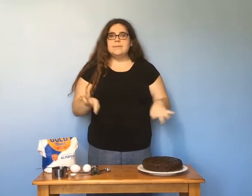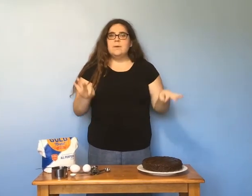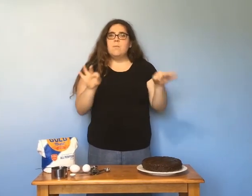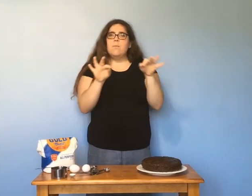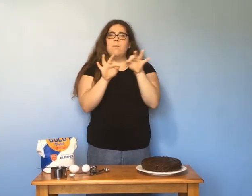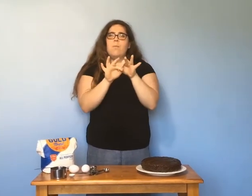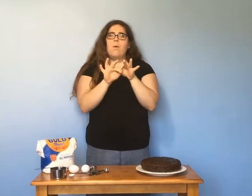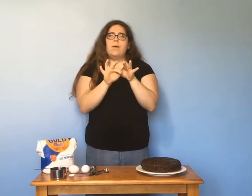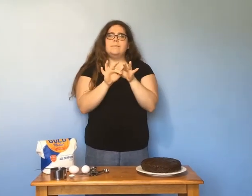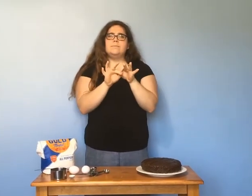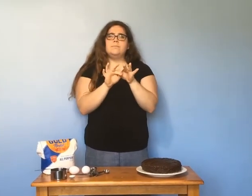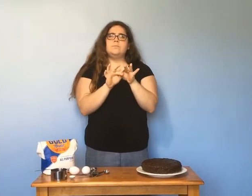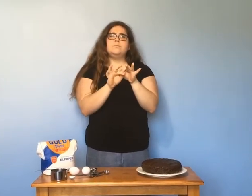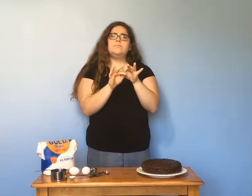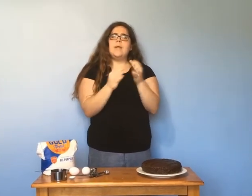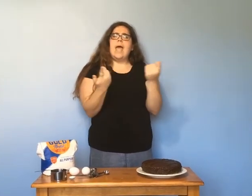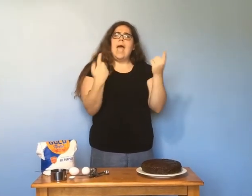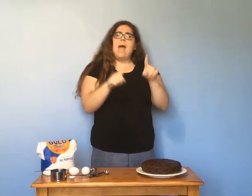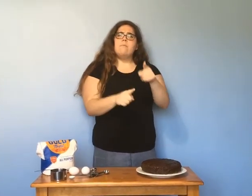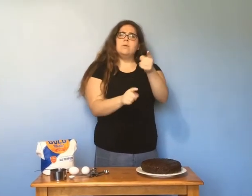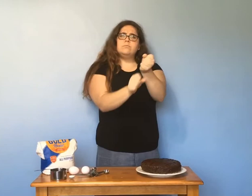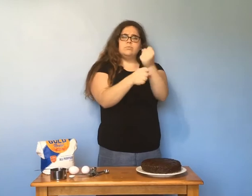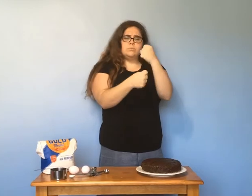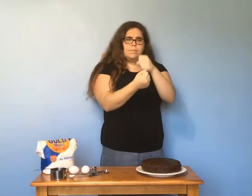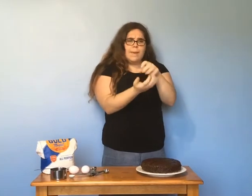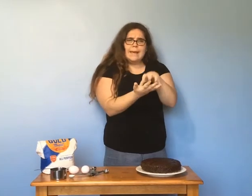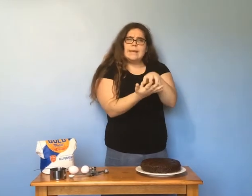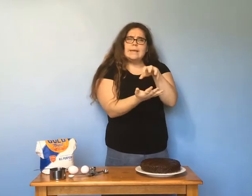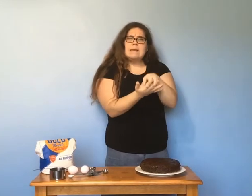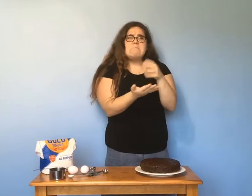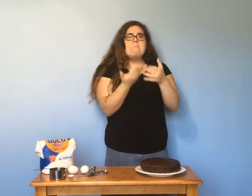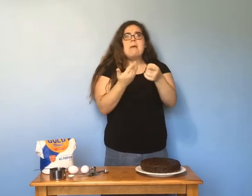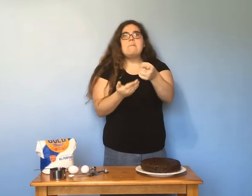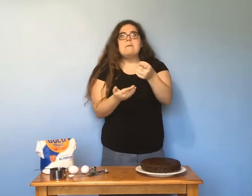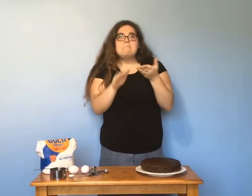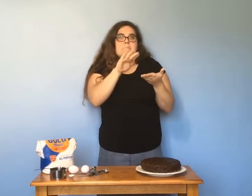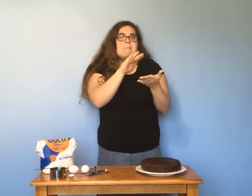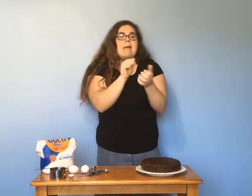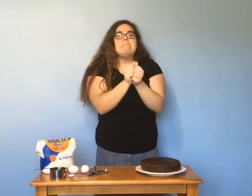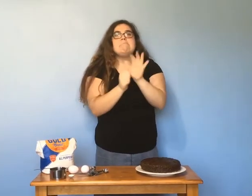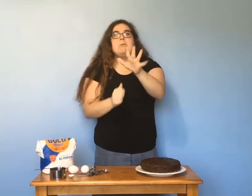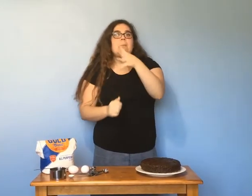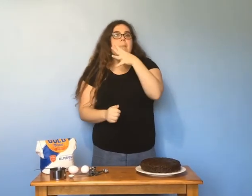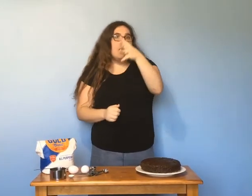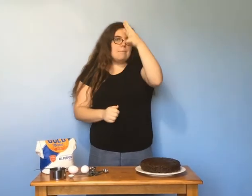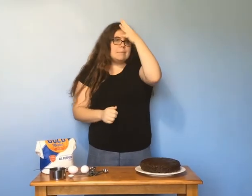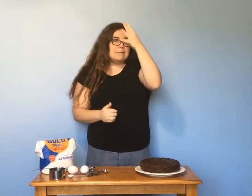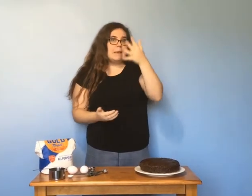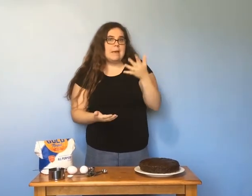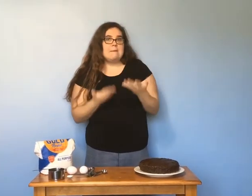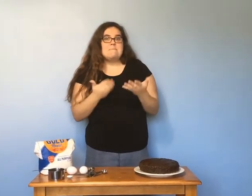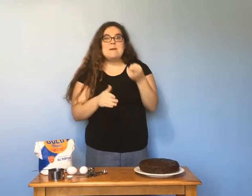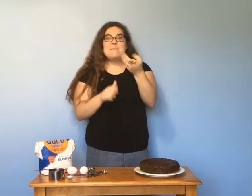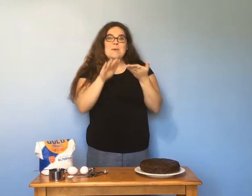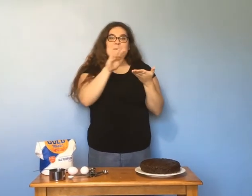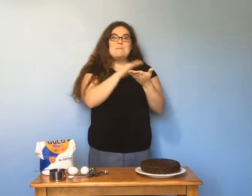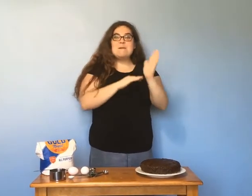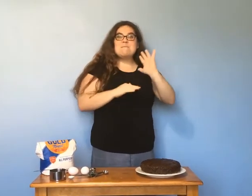And this is really important for you guys to remember. Maybe you've baked a cake before with your parents,